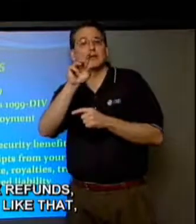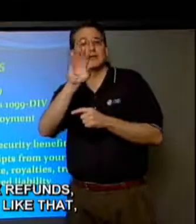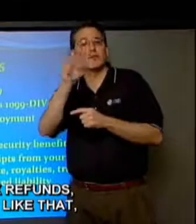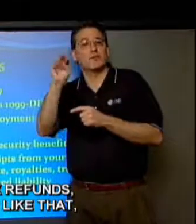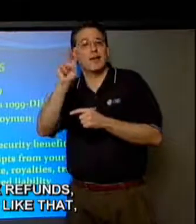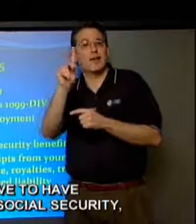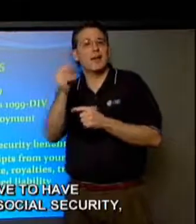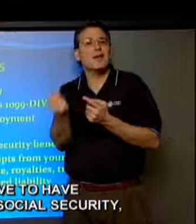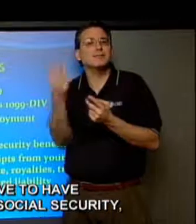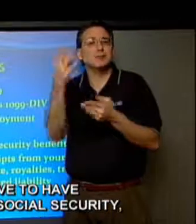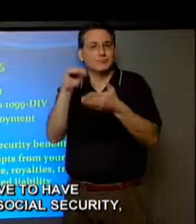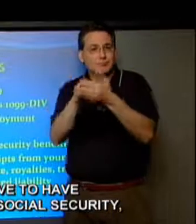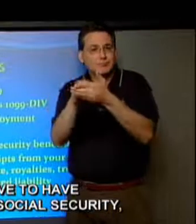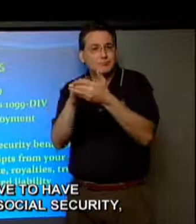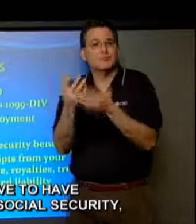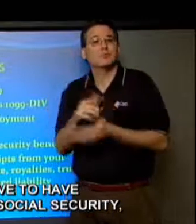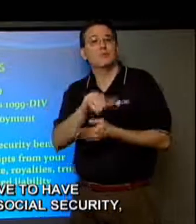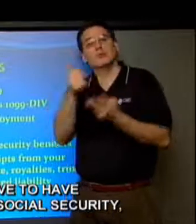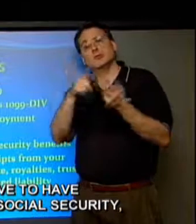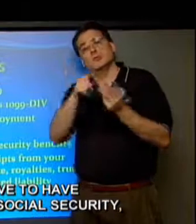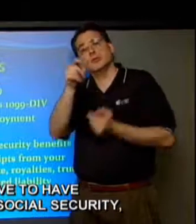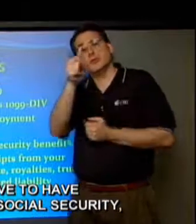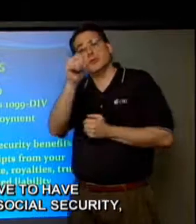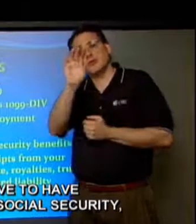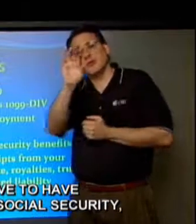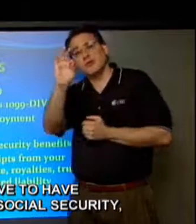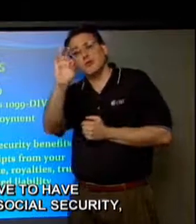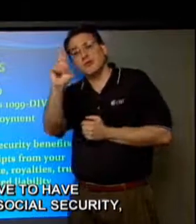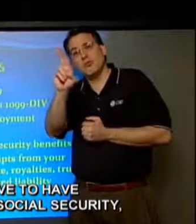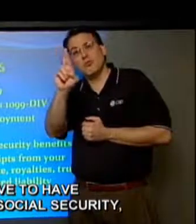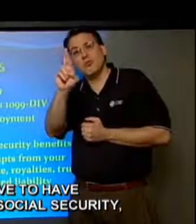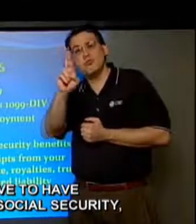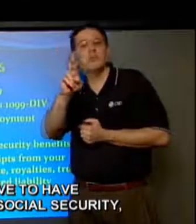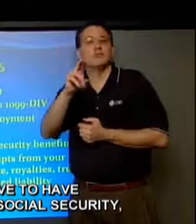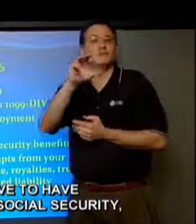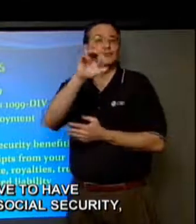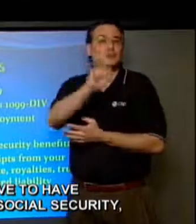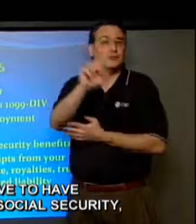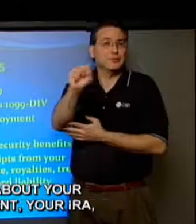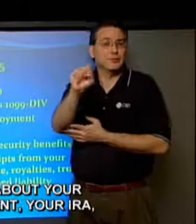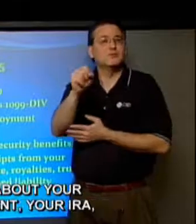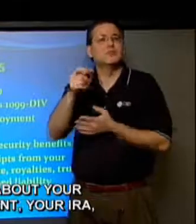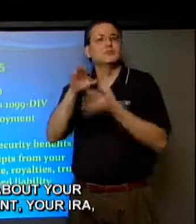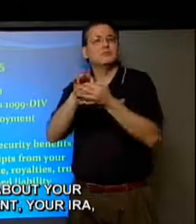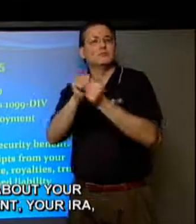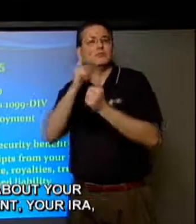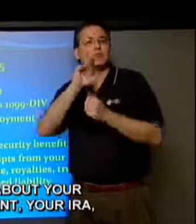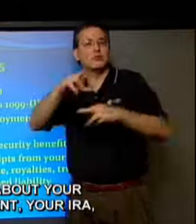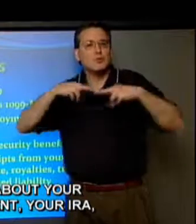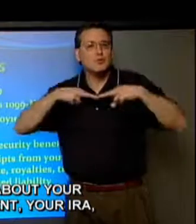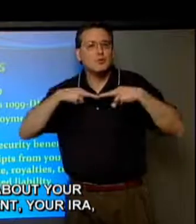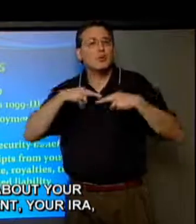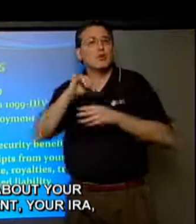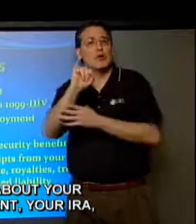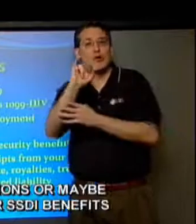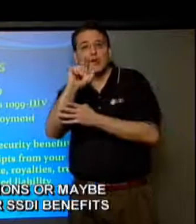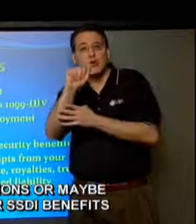things like that. You have to list that. The 1099R for Social Security, that talks about your retirement, your IRA, your